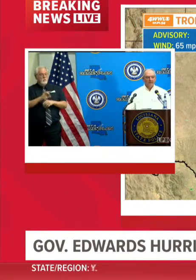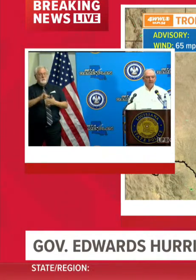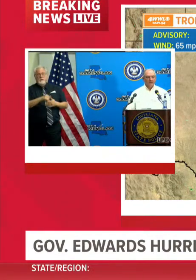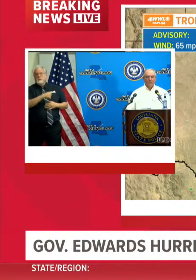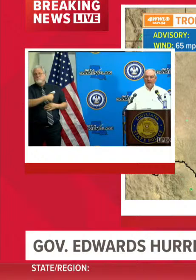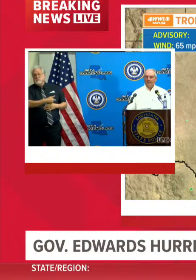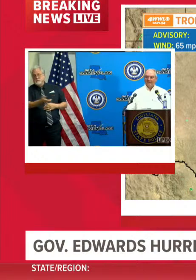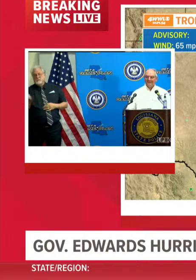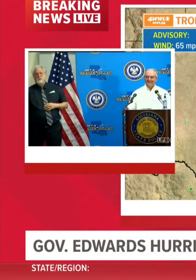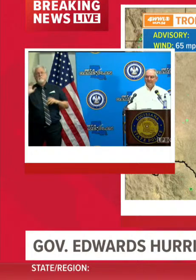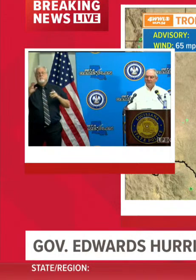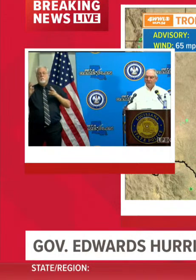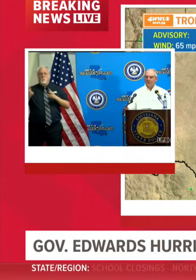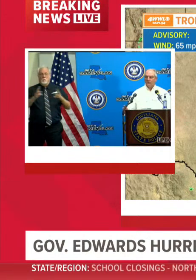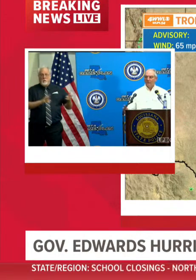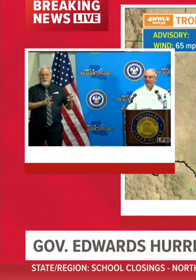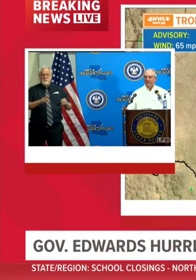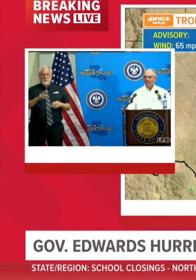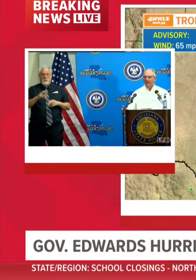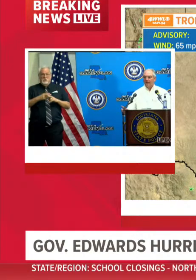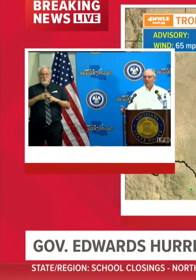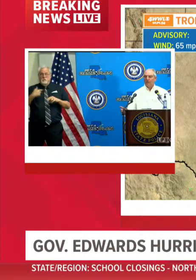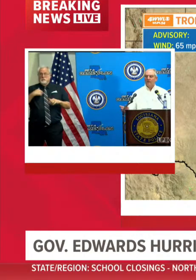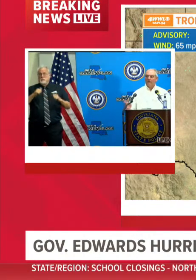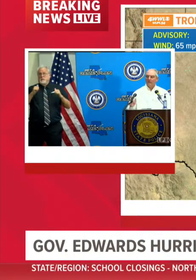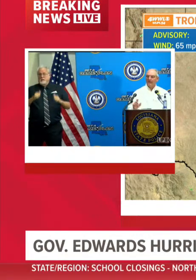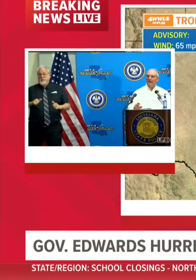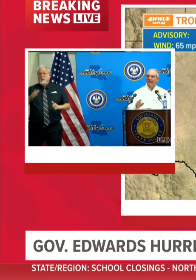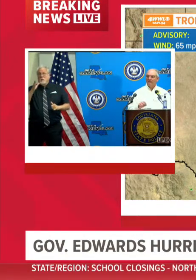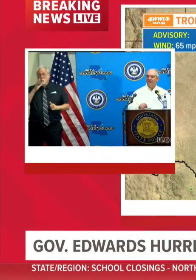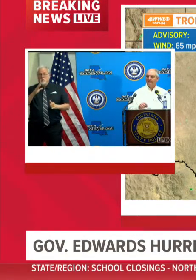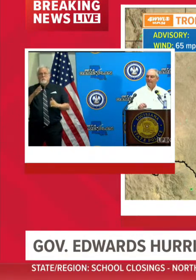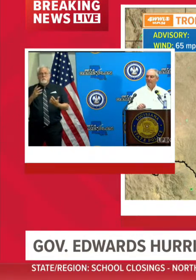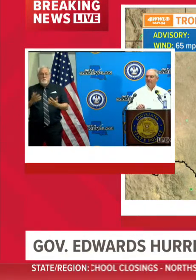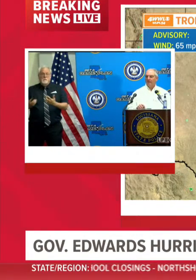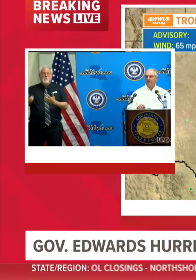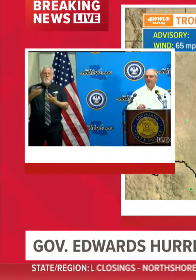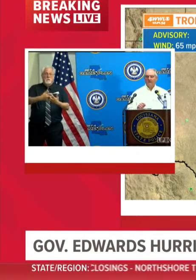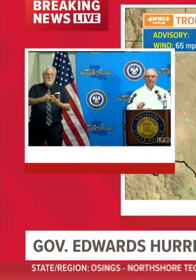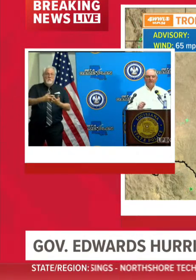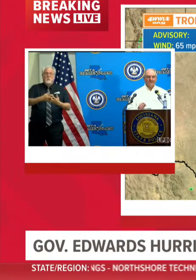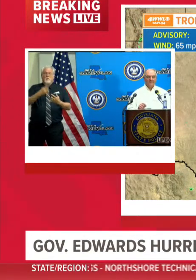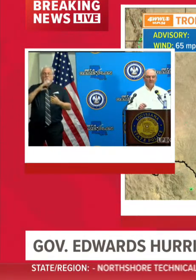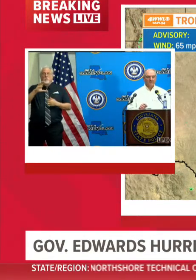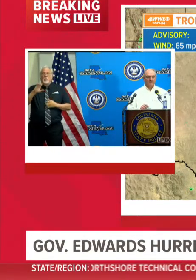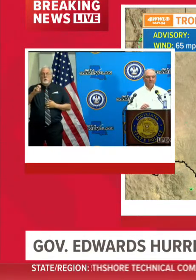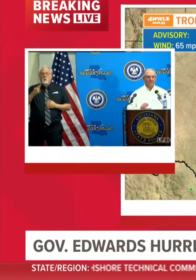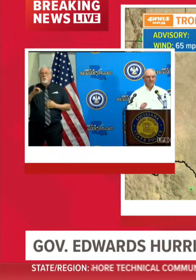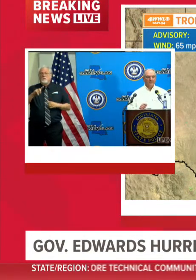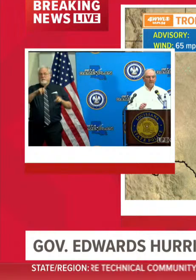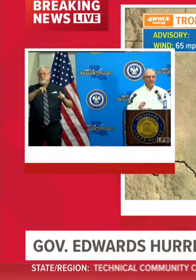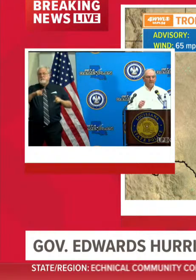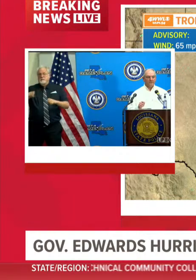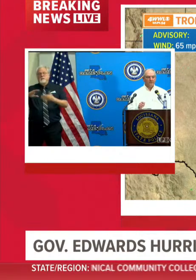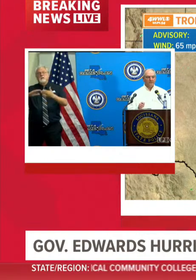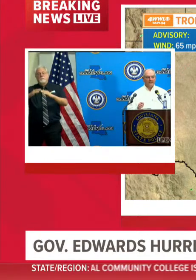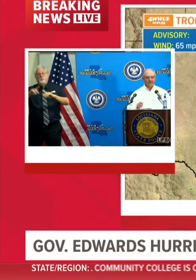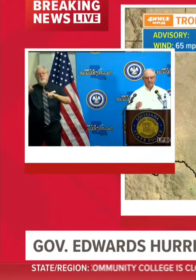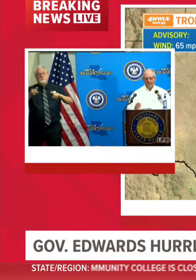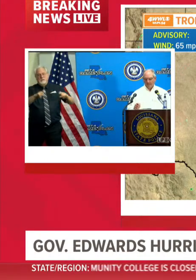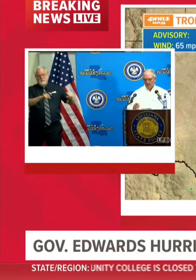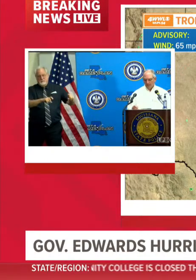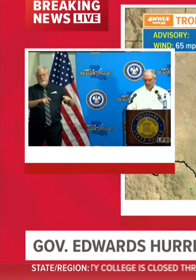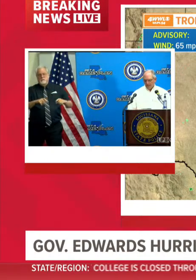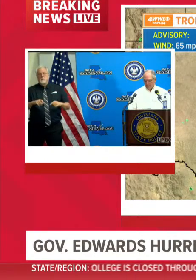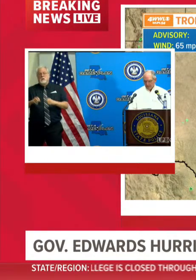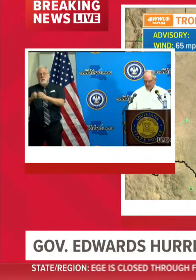variety of ways, and just as soon as we possibly can, we're going to re-engage them on COVID testing, community testing, surge site